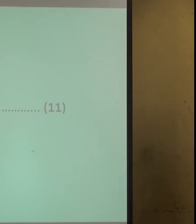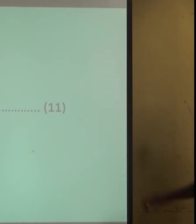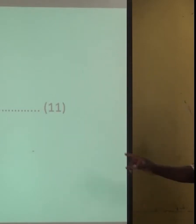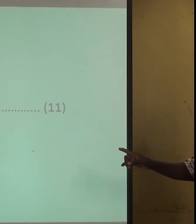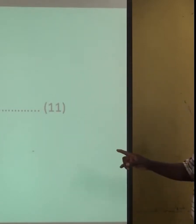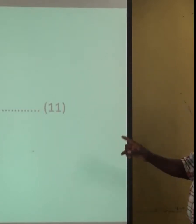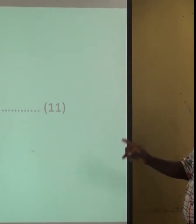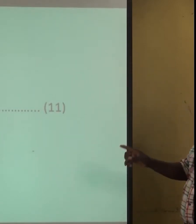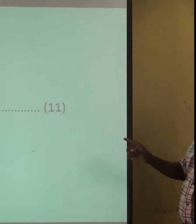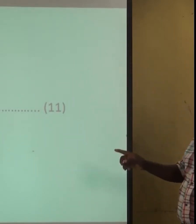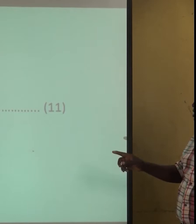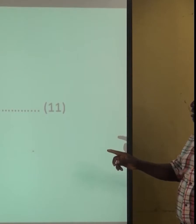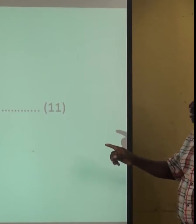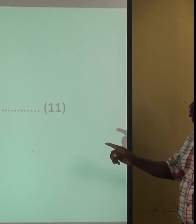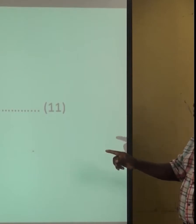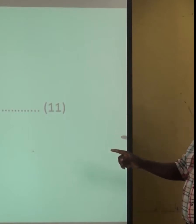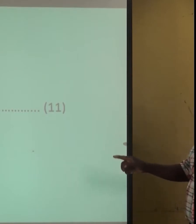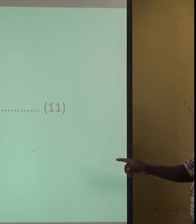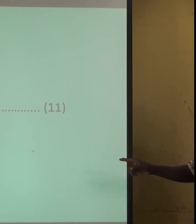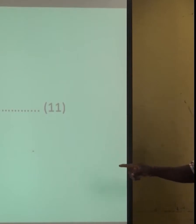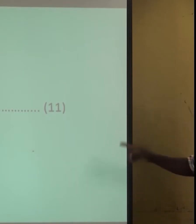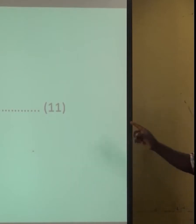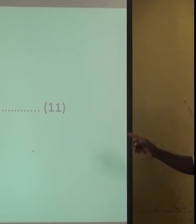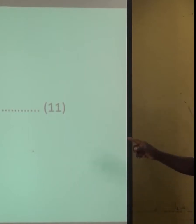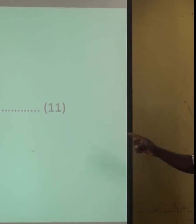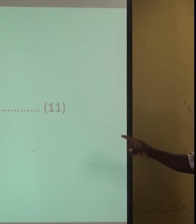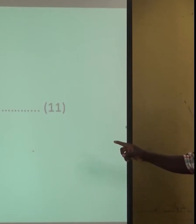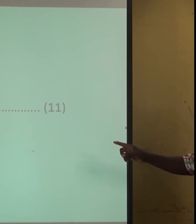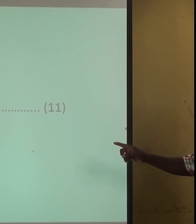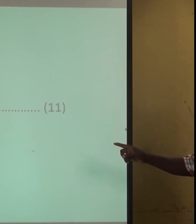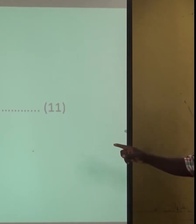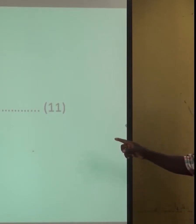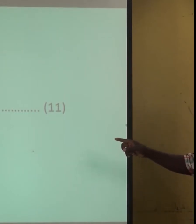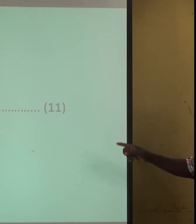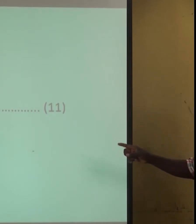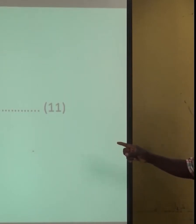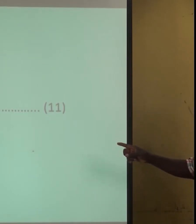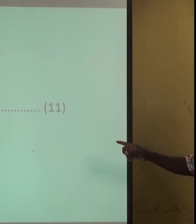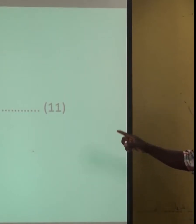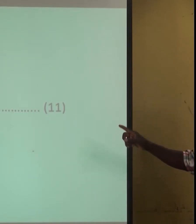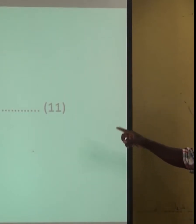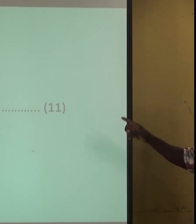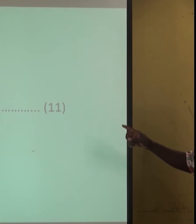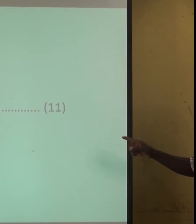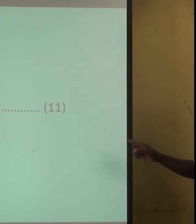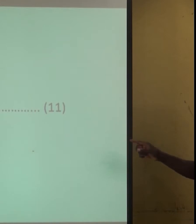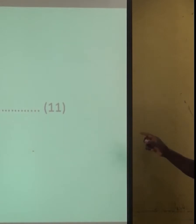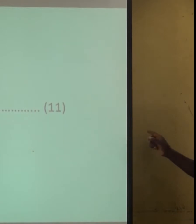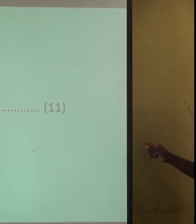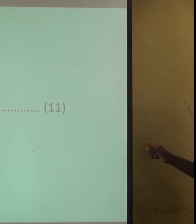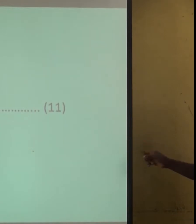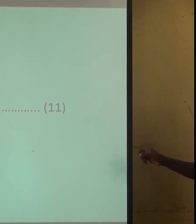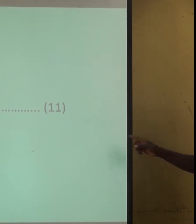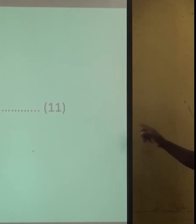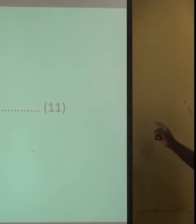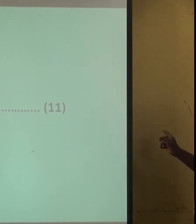left with V subscript E to be equals to square root of 2 small g times capital